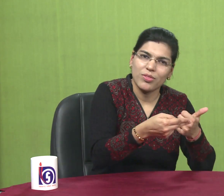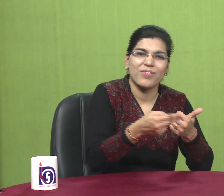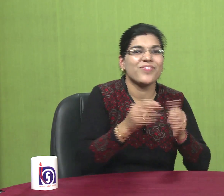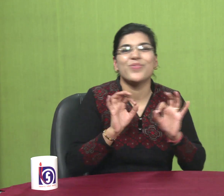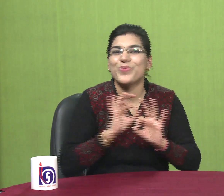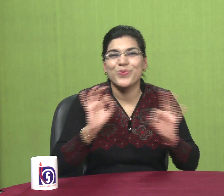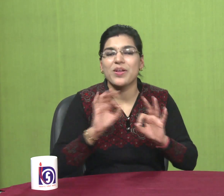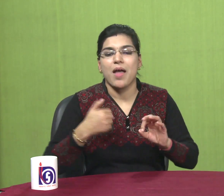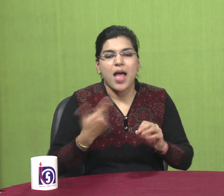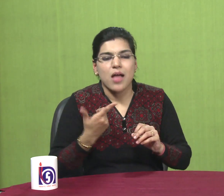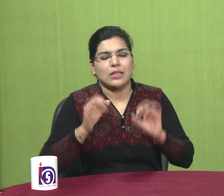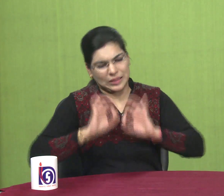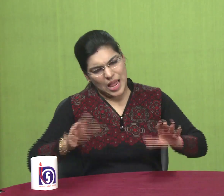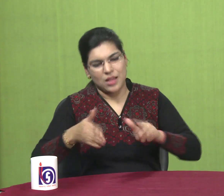or anything, we can save it in your email